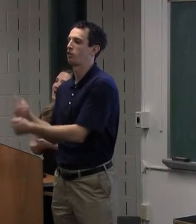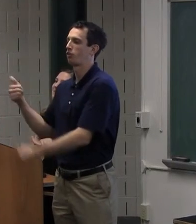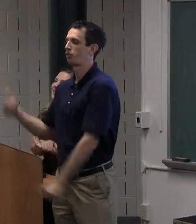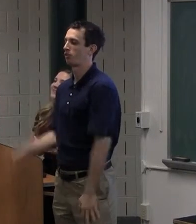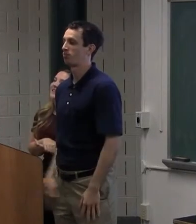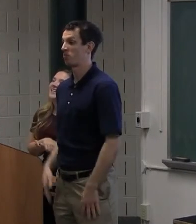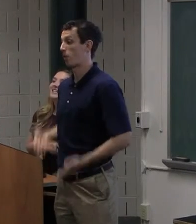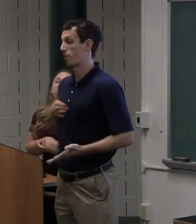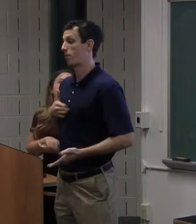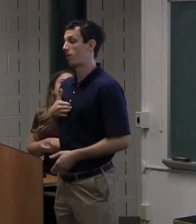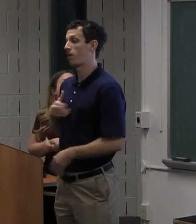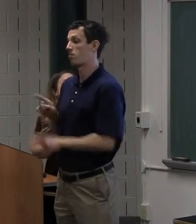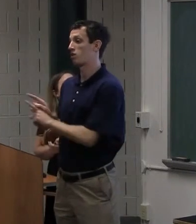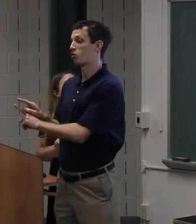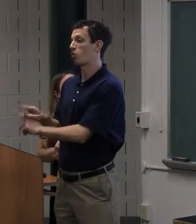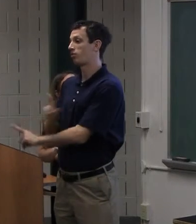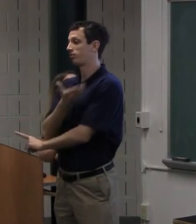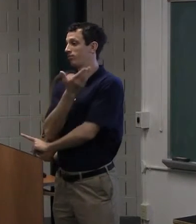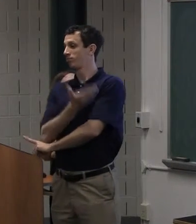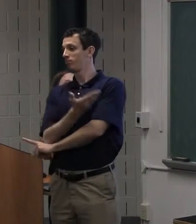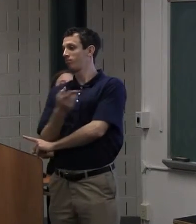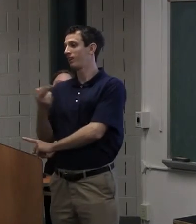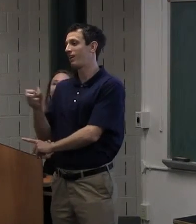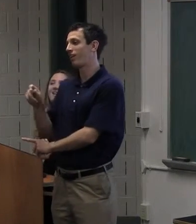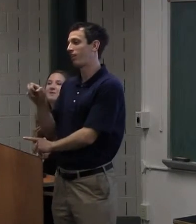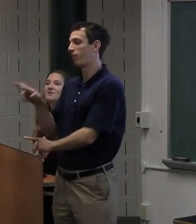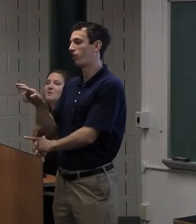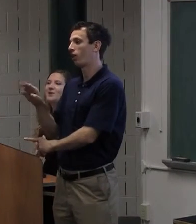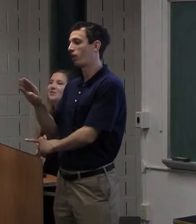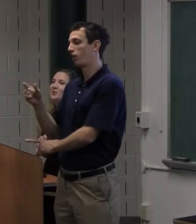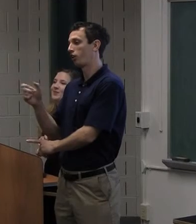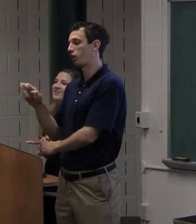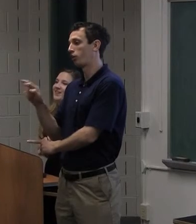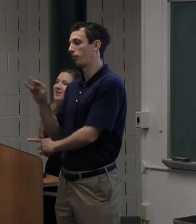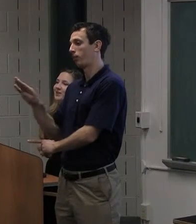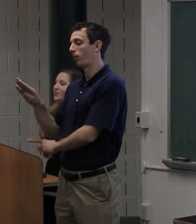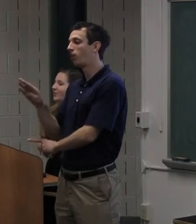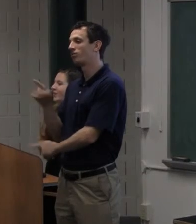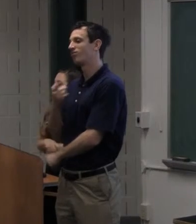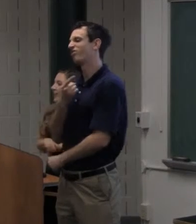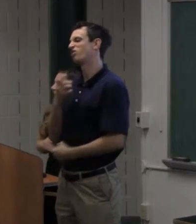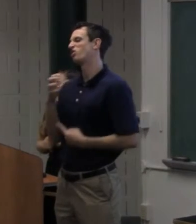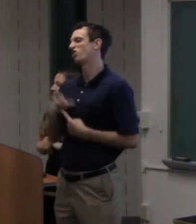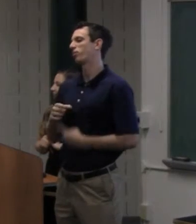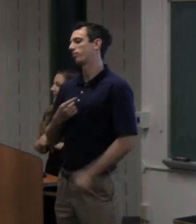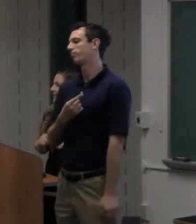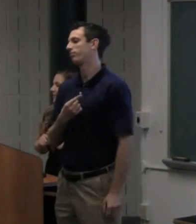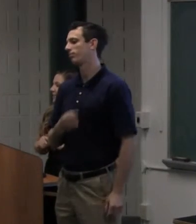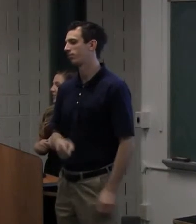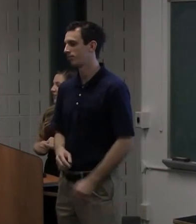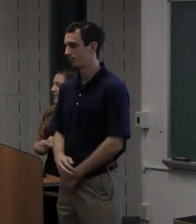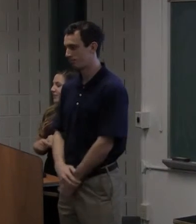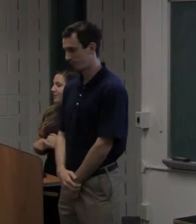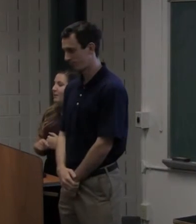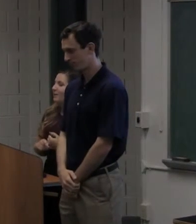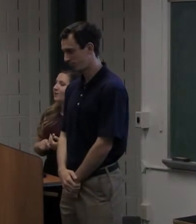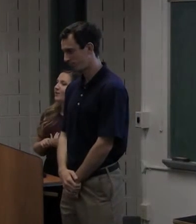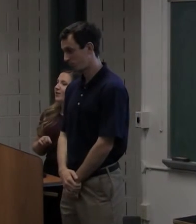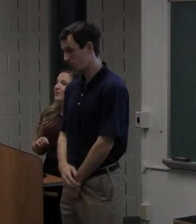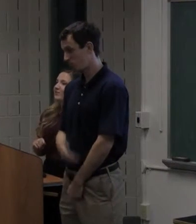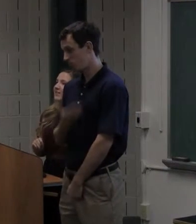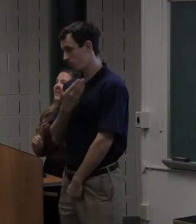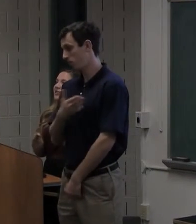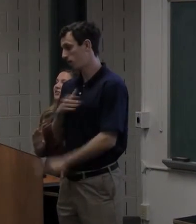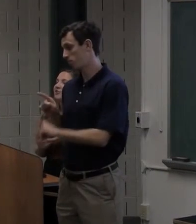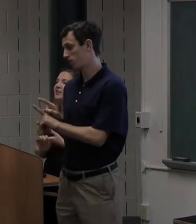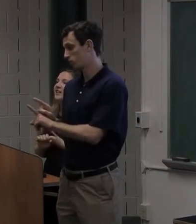This is my mentor. This is Heather Gruber, aka one of the best humans I know. And she was my mentor